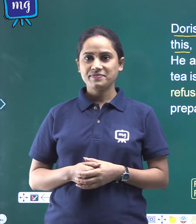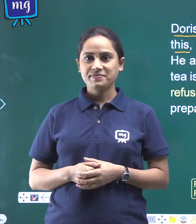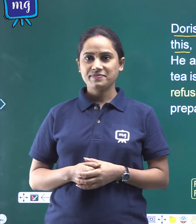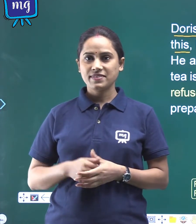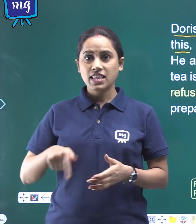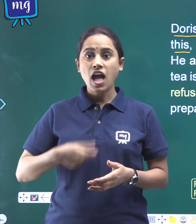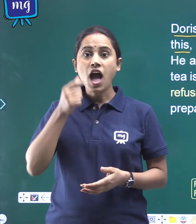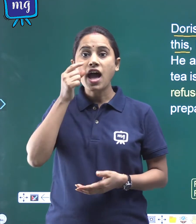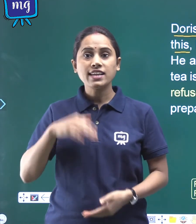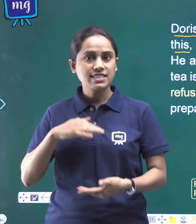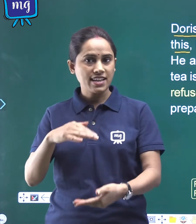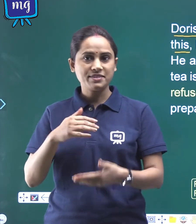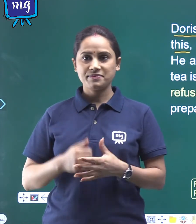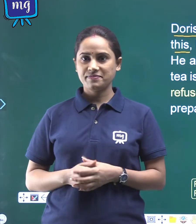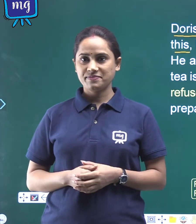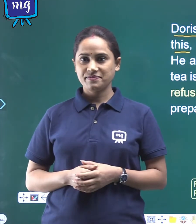her son